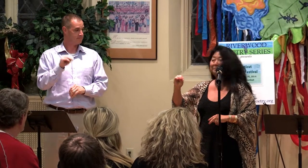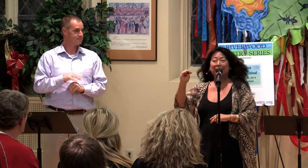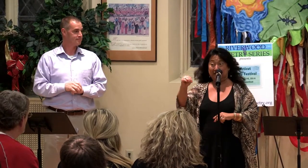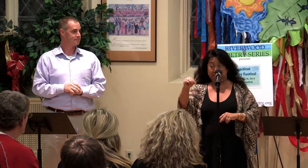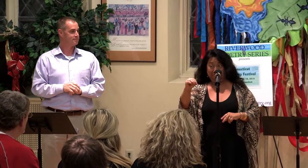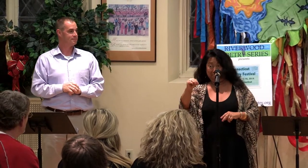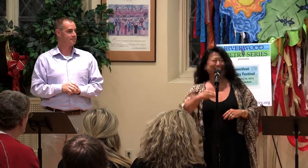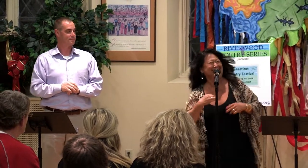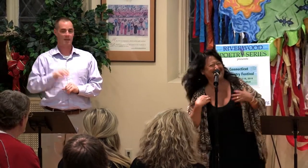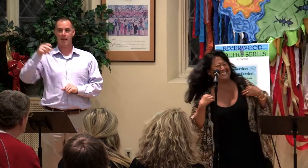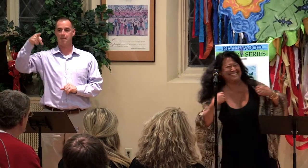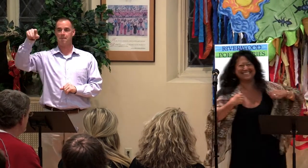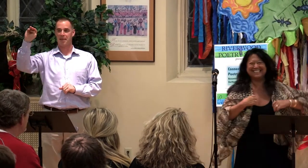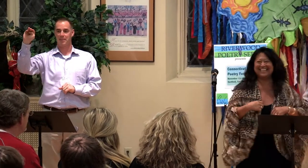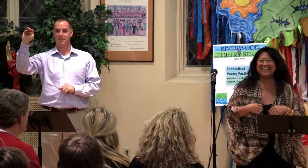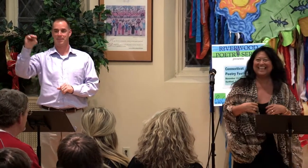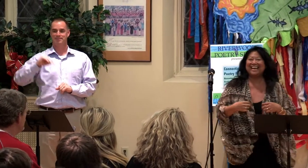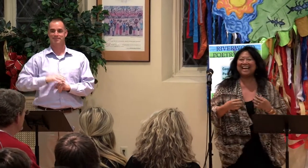M.